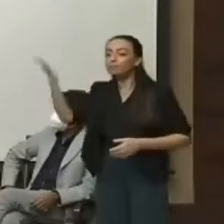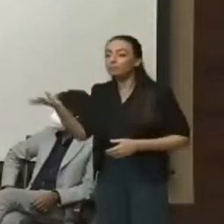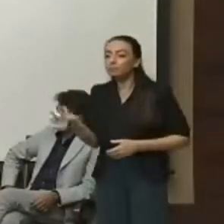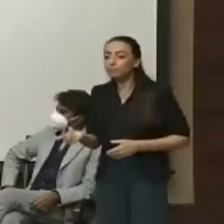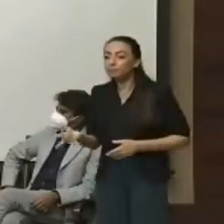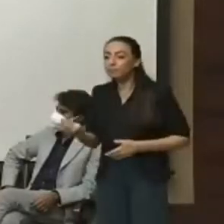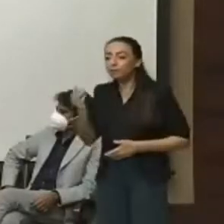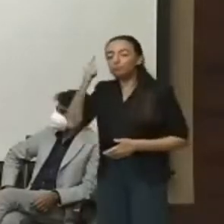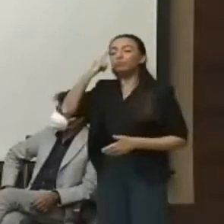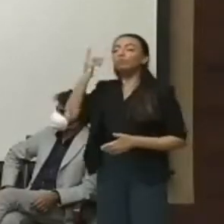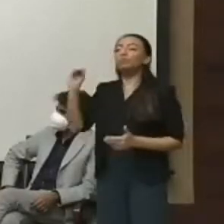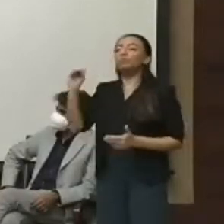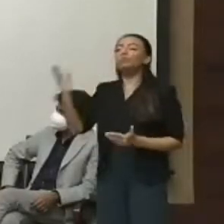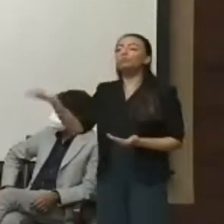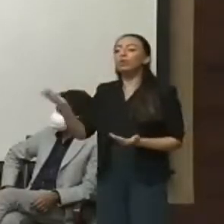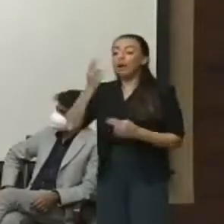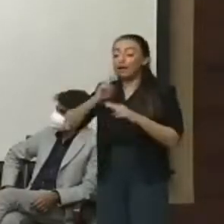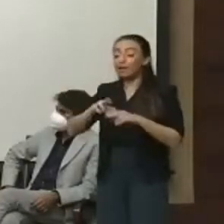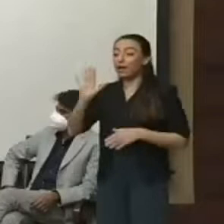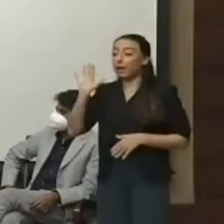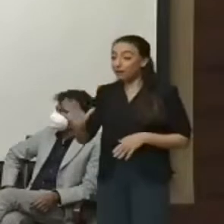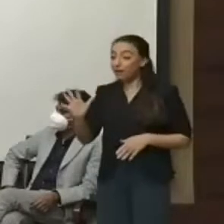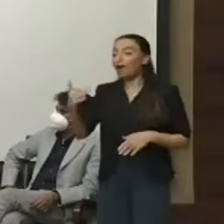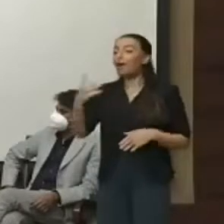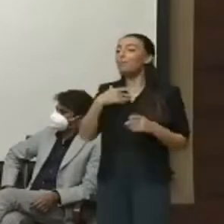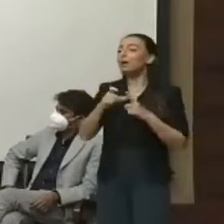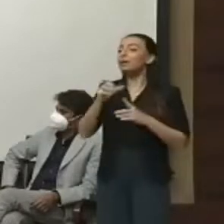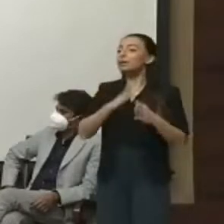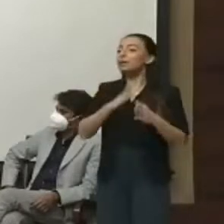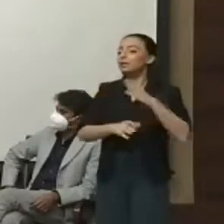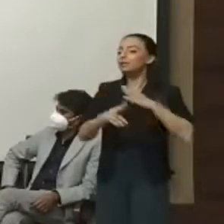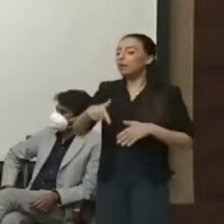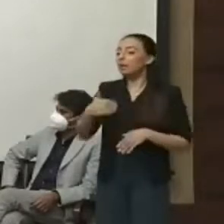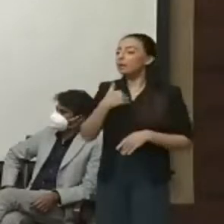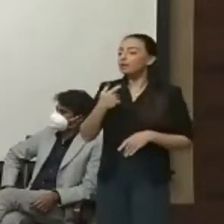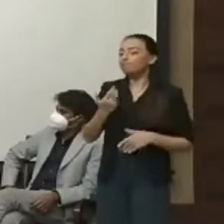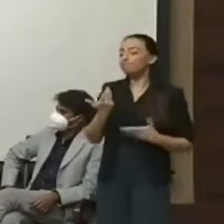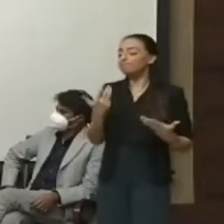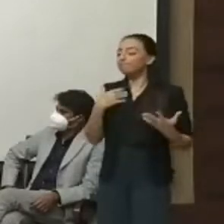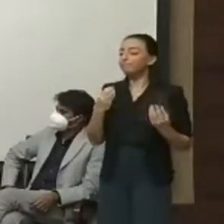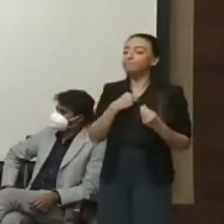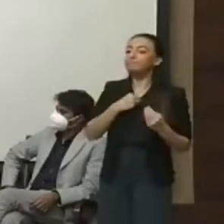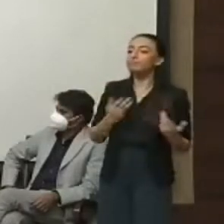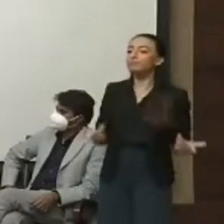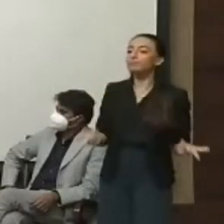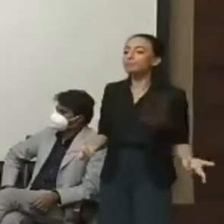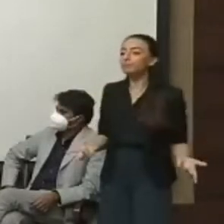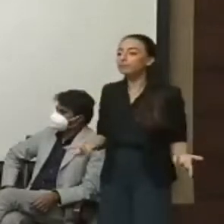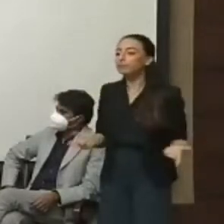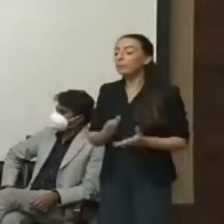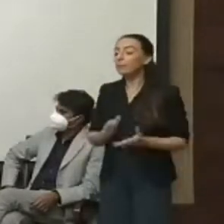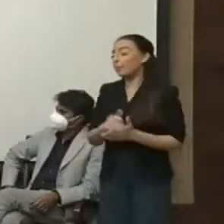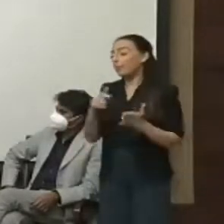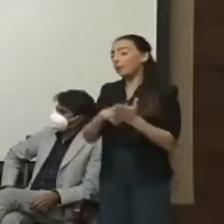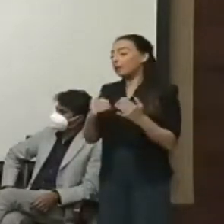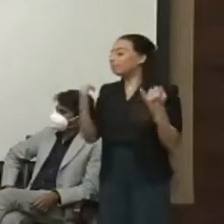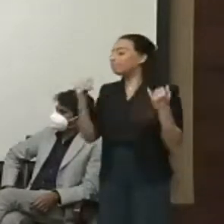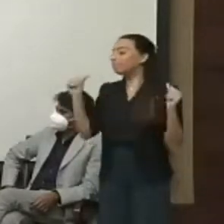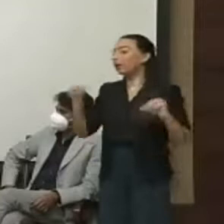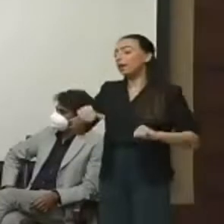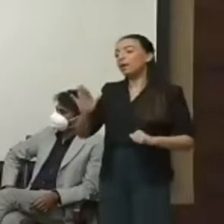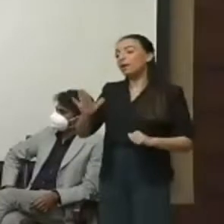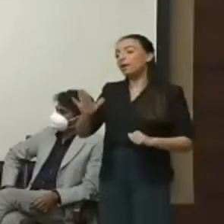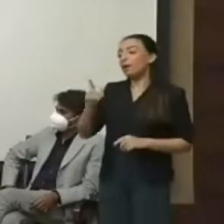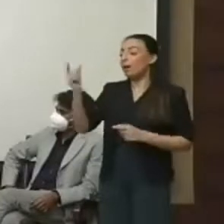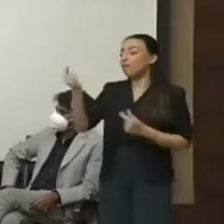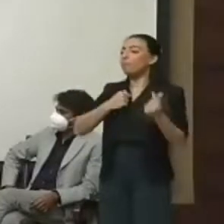we, the disabled people, would have been called the villains of the peace. So that's